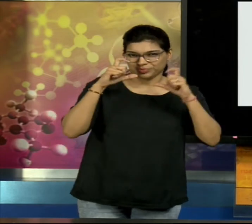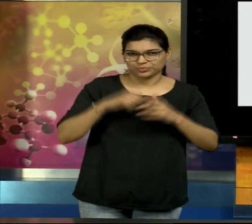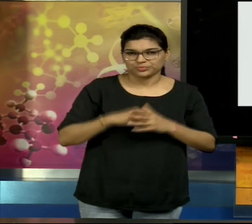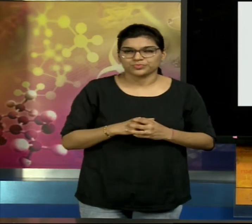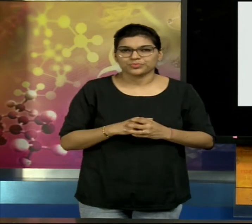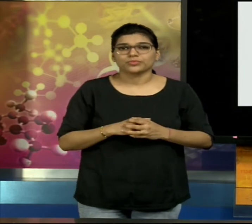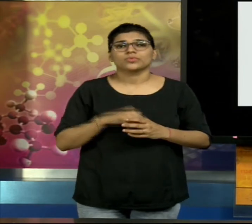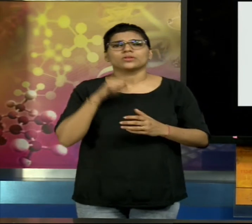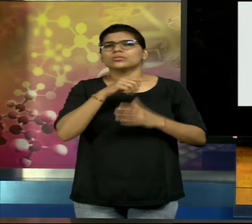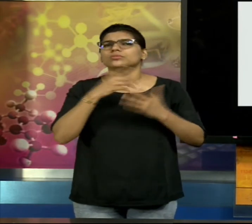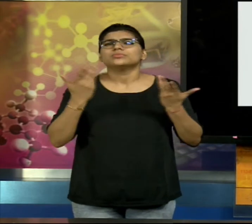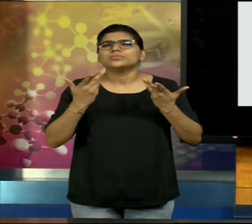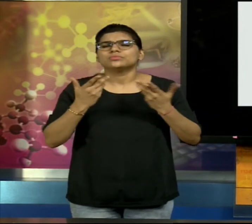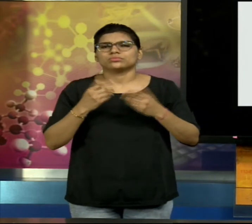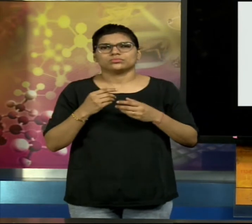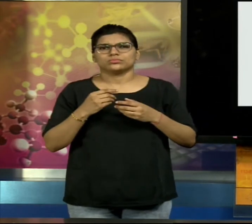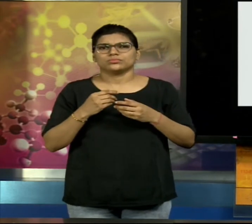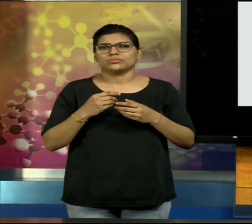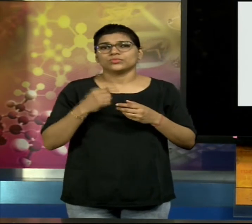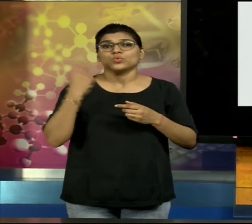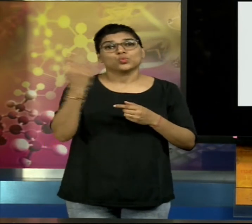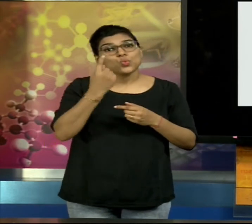Now this image you can see on screen.